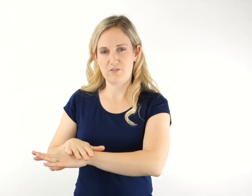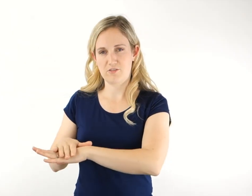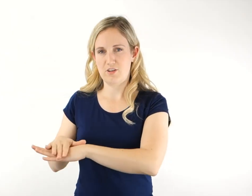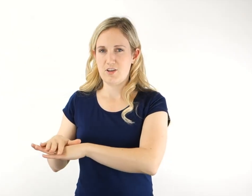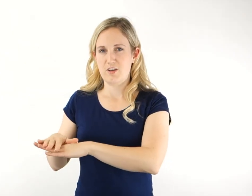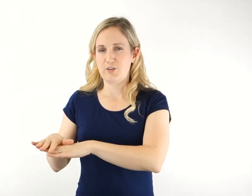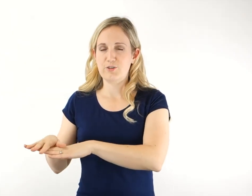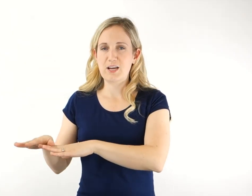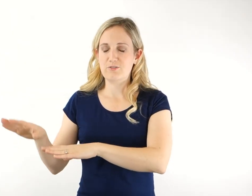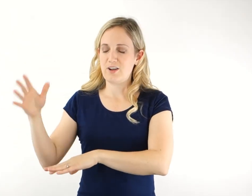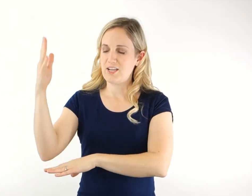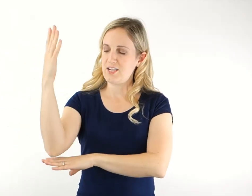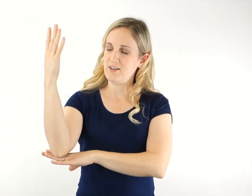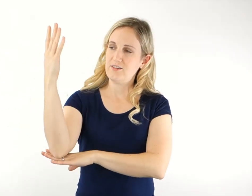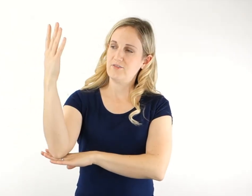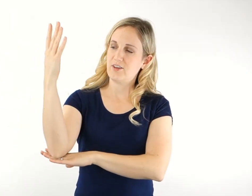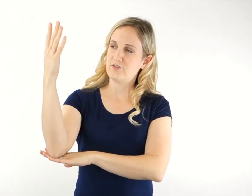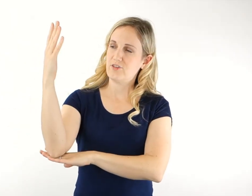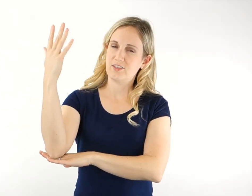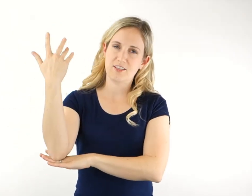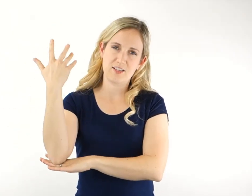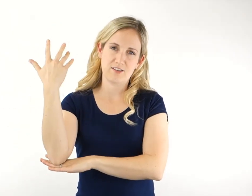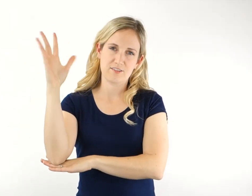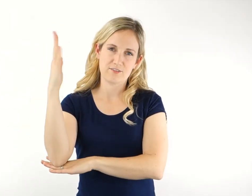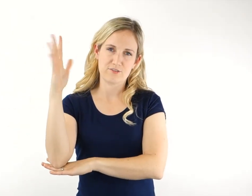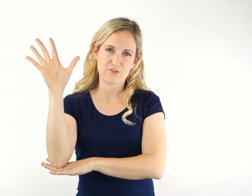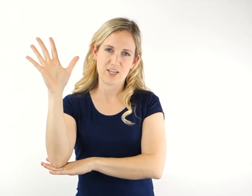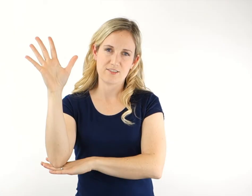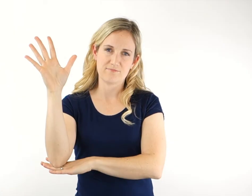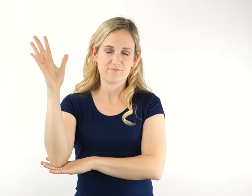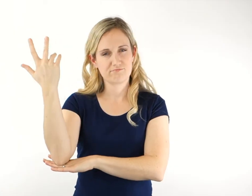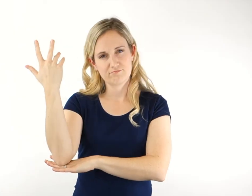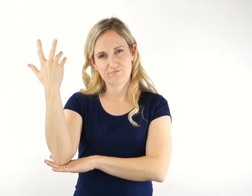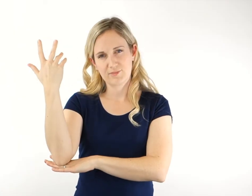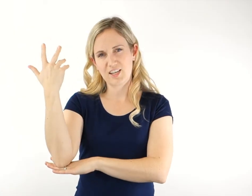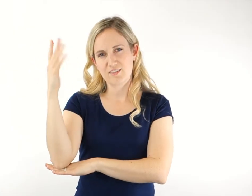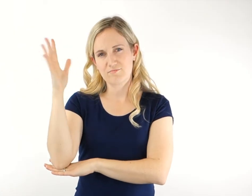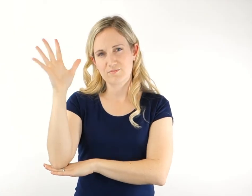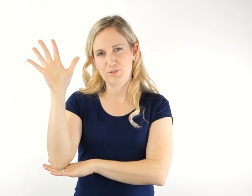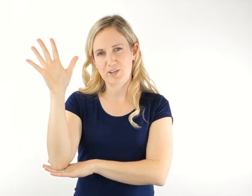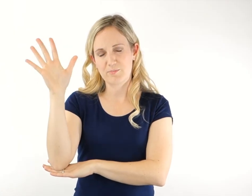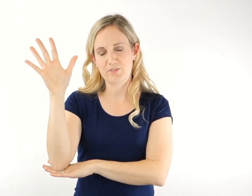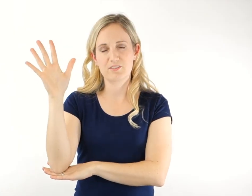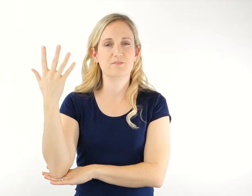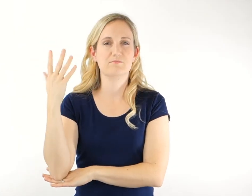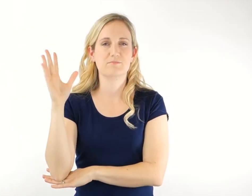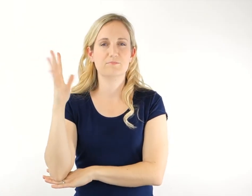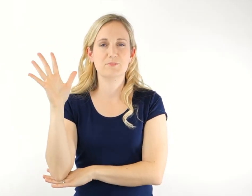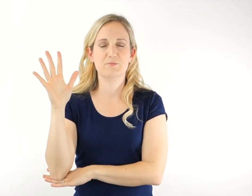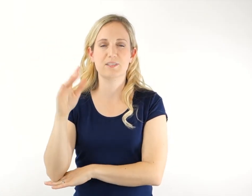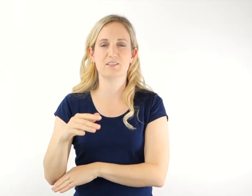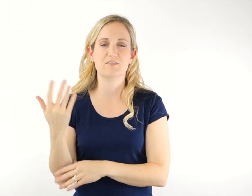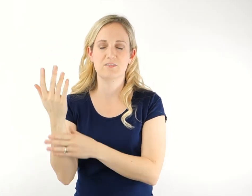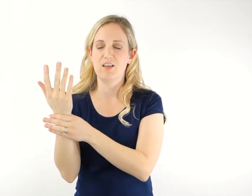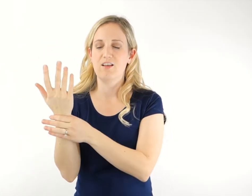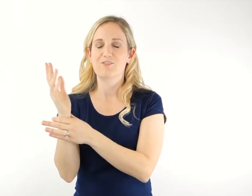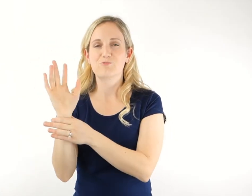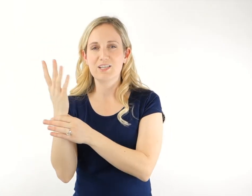your ground right here and you've got your trunk and then tree. Kind of do a couple little movements, little